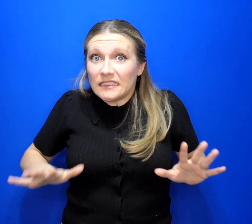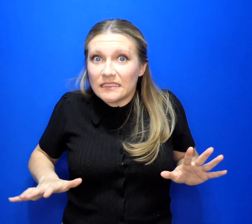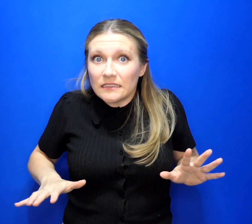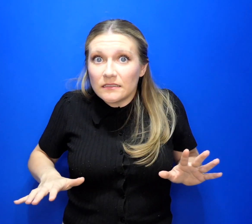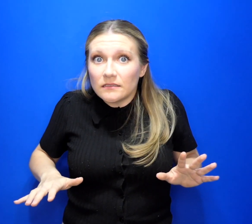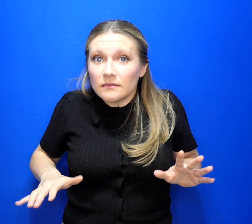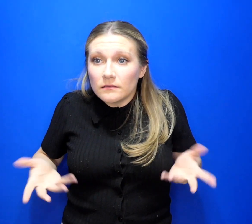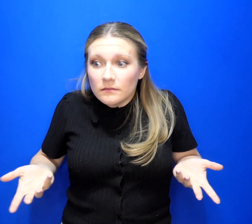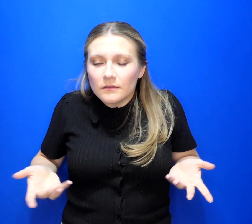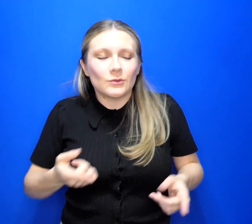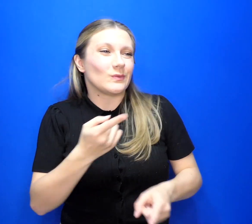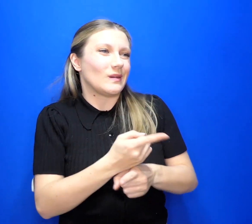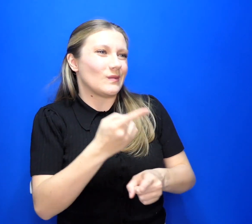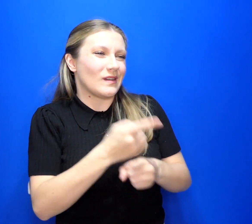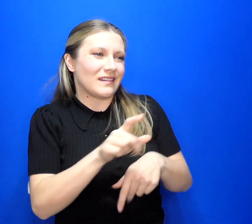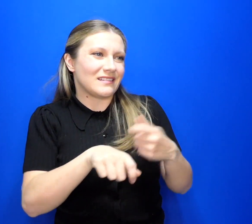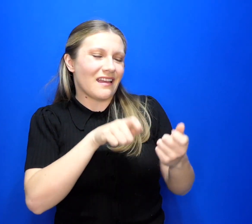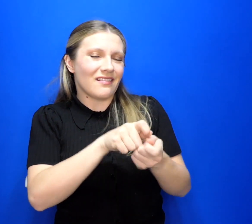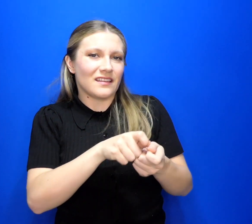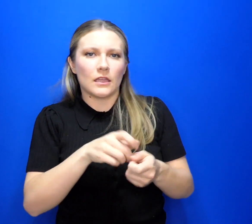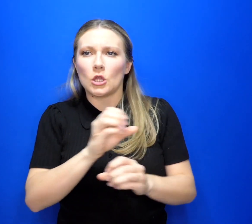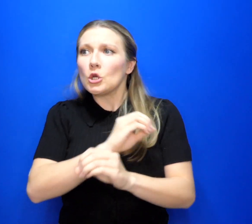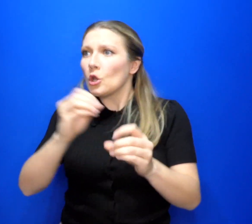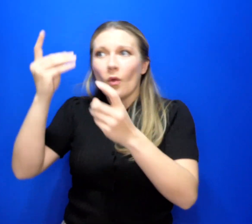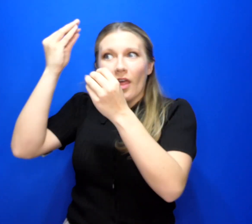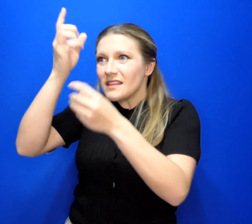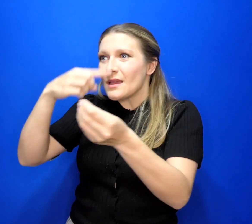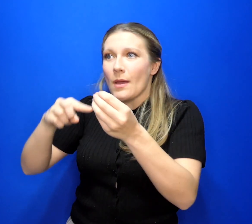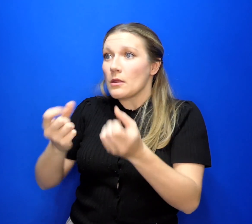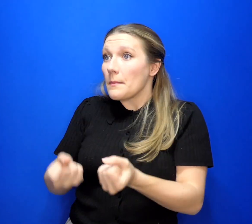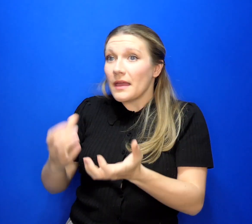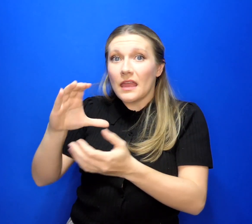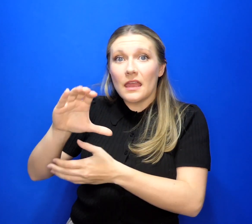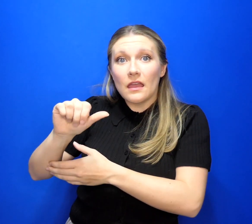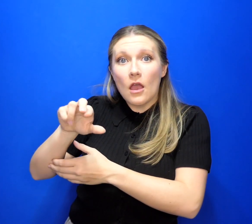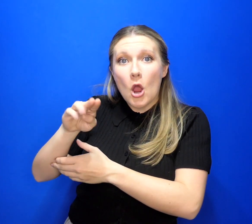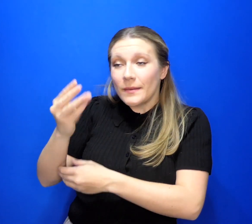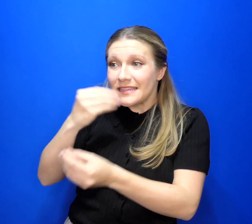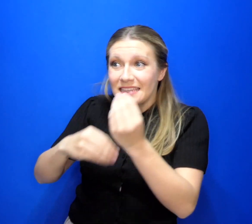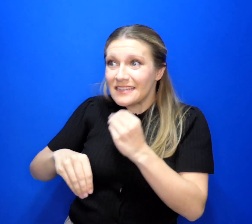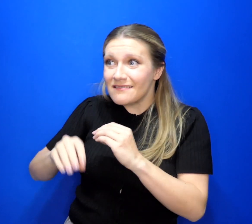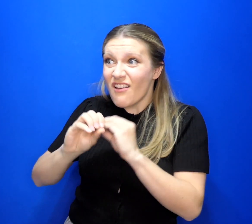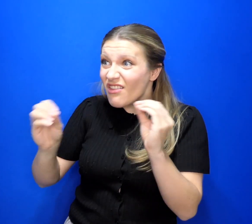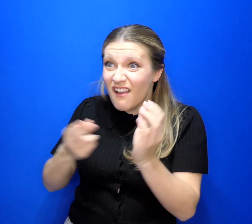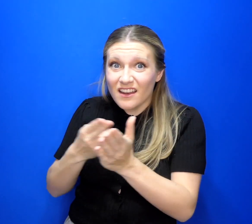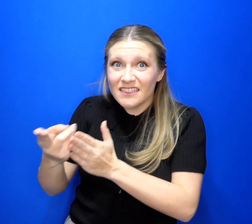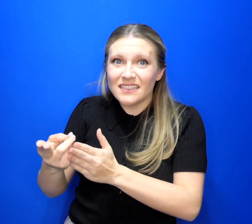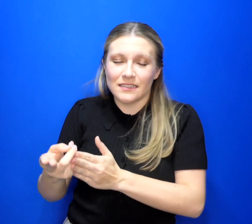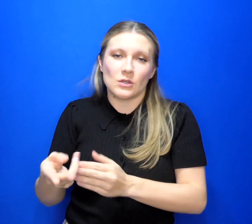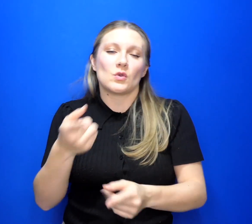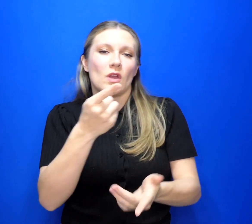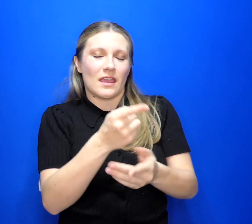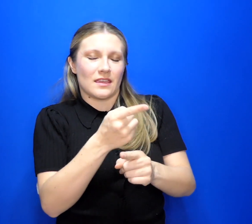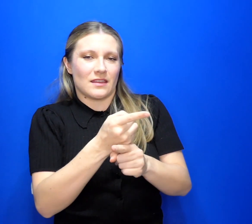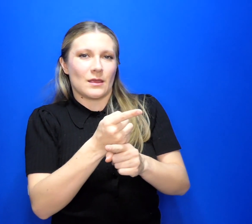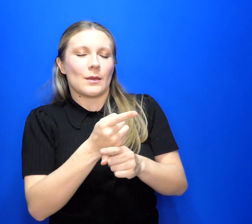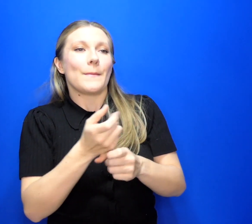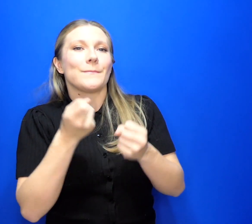Right. Right. Exactly. No consideration about carbs or anything, honestly. It's more than for adults. I've seen many